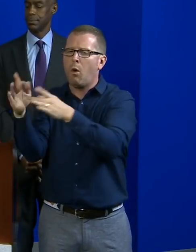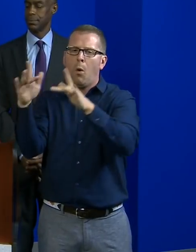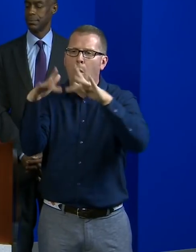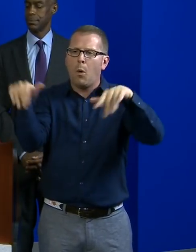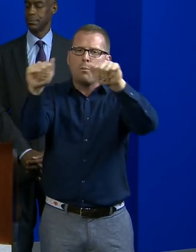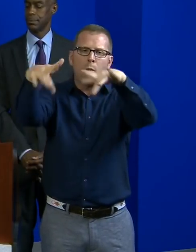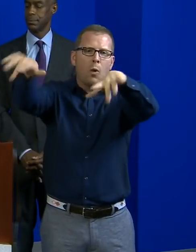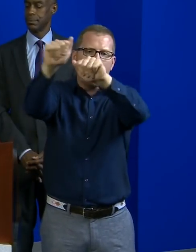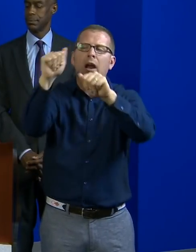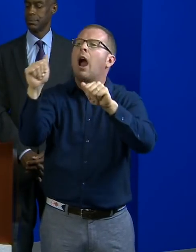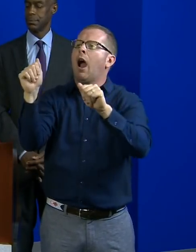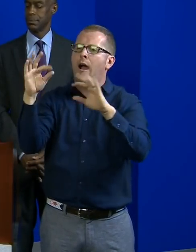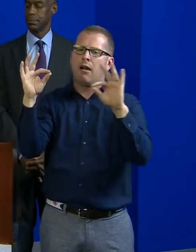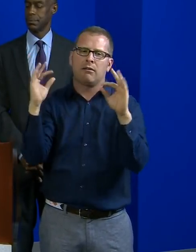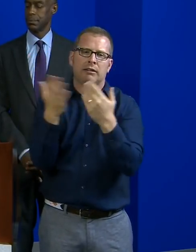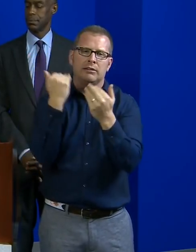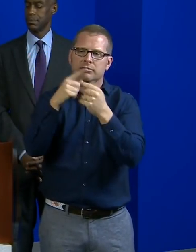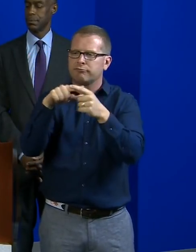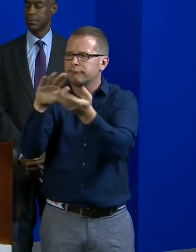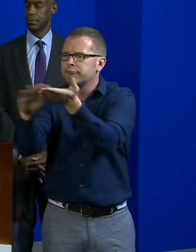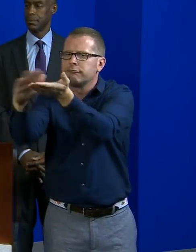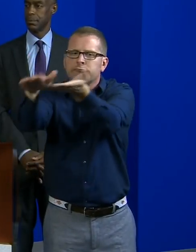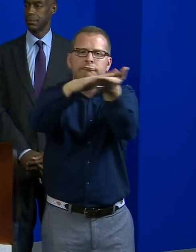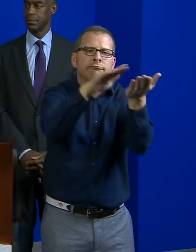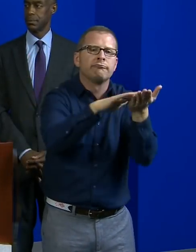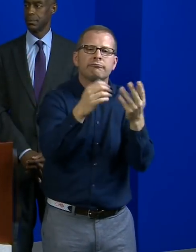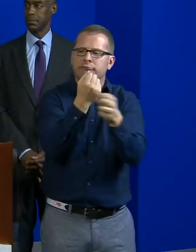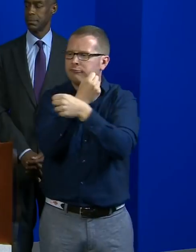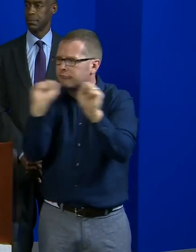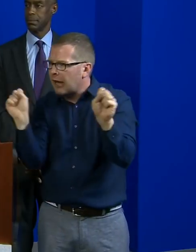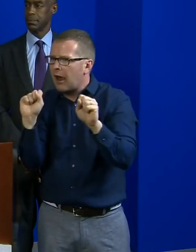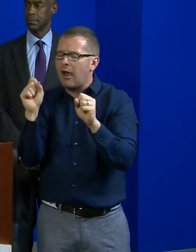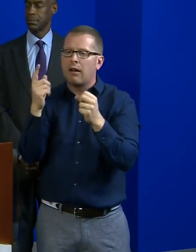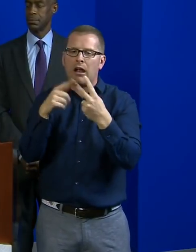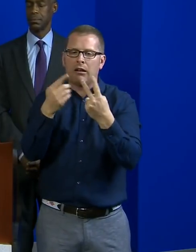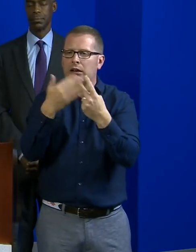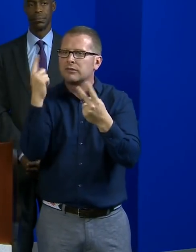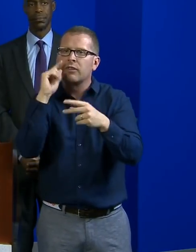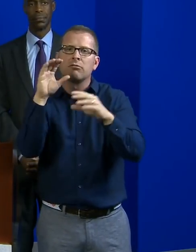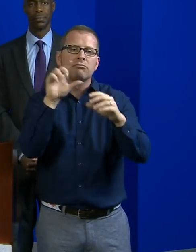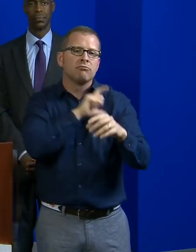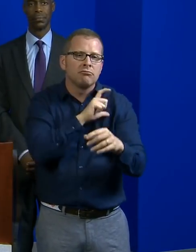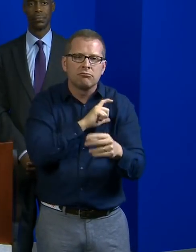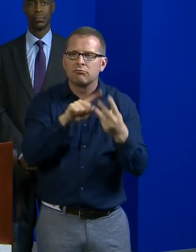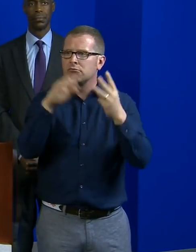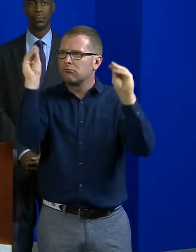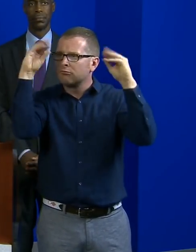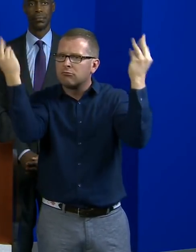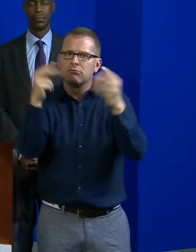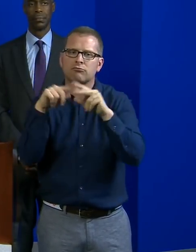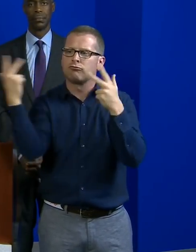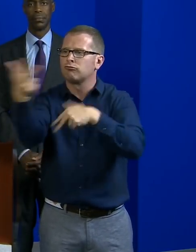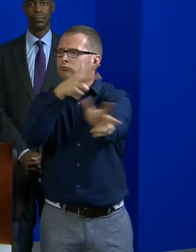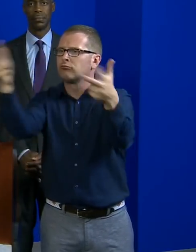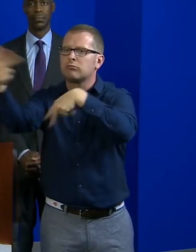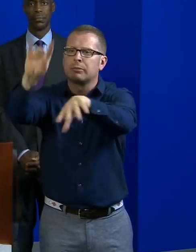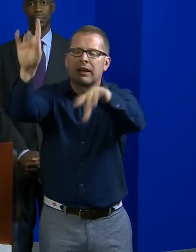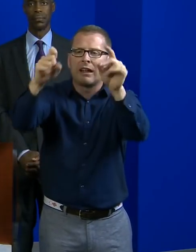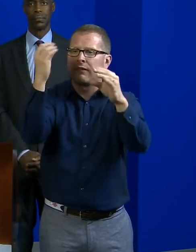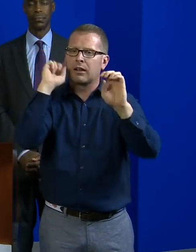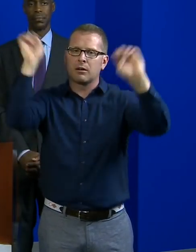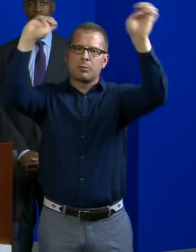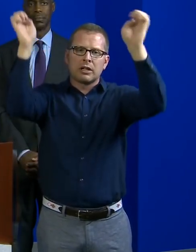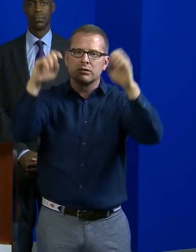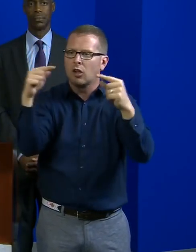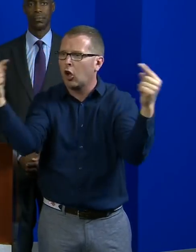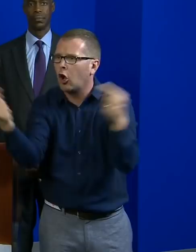that doesn't allow for good traffic flow. So we're asking them to please be where they're supposed to be by noon tomorrow and try to